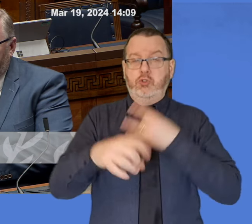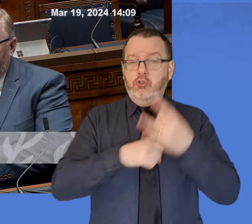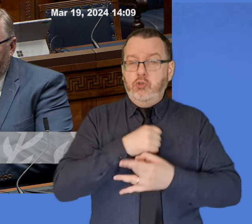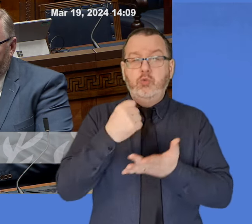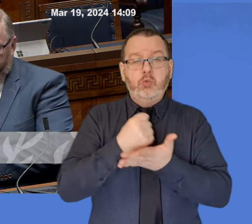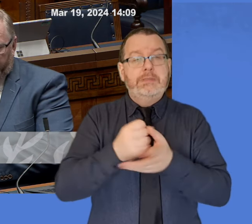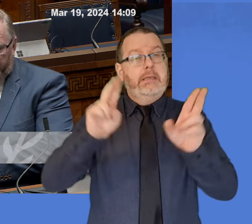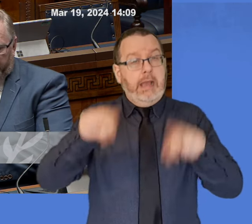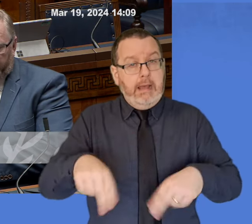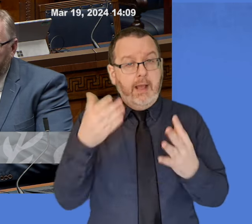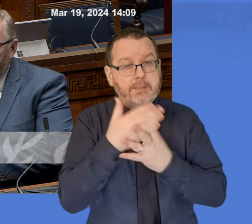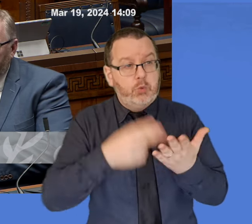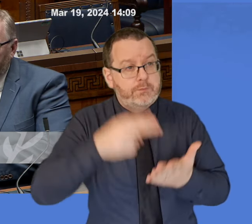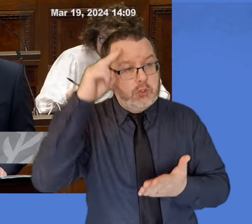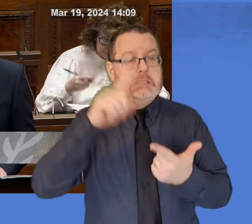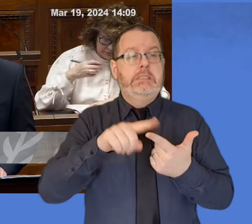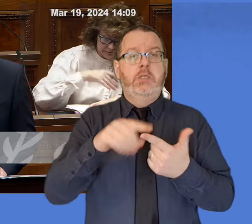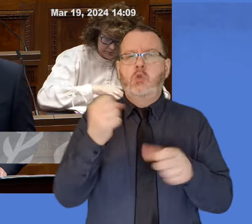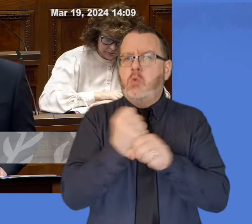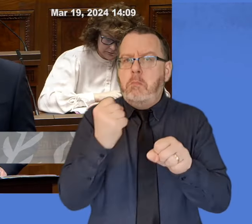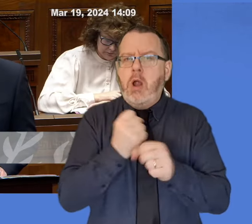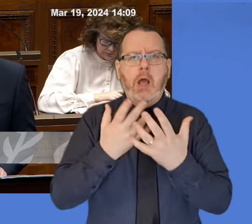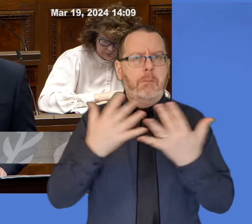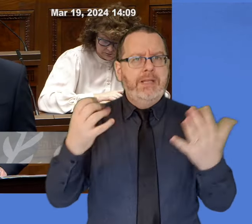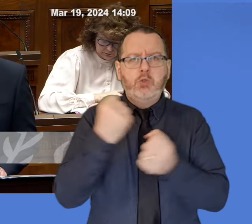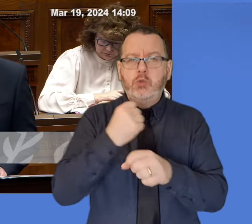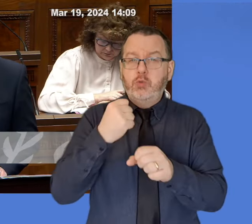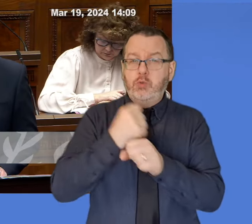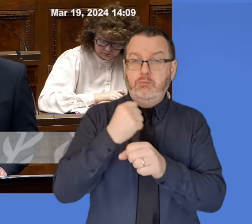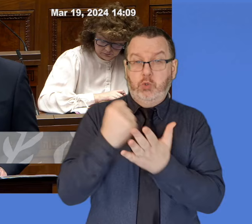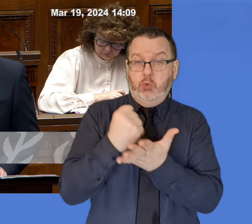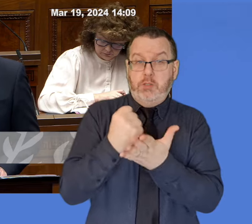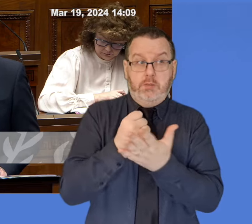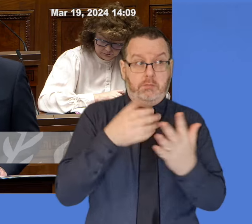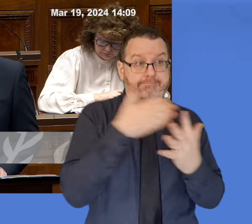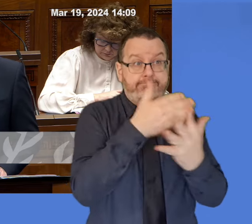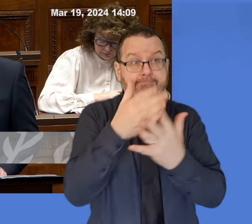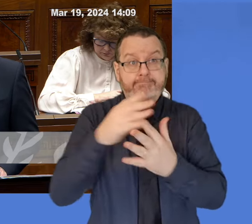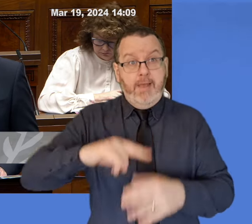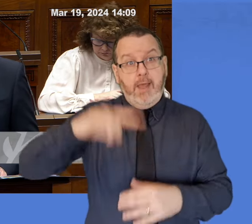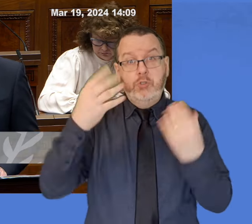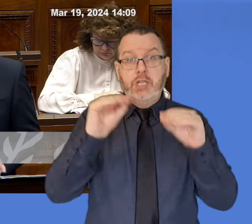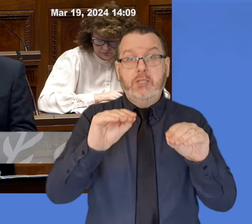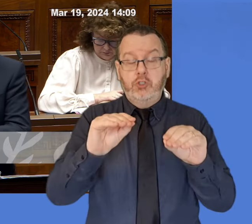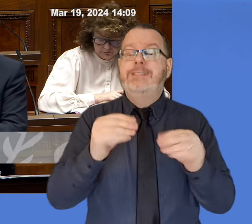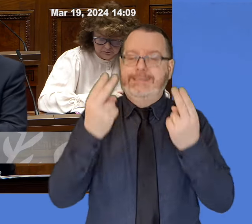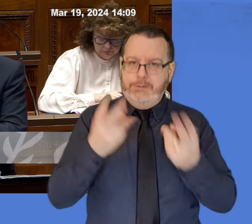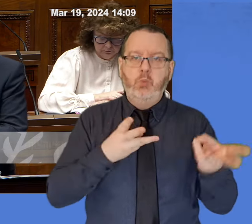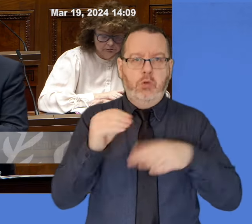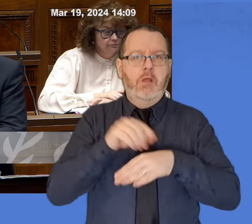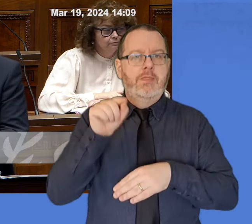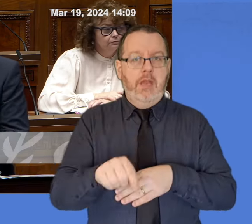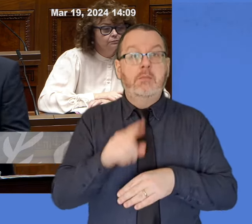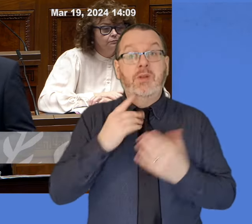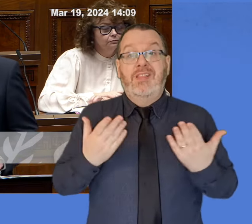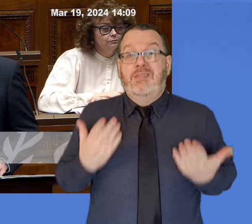the numbers of students we have going to higher level education is something that we collectively need to work on. But we are operating in a